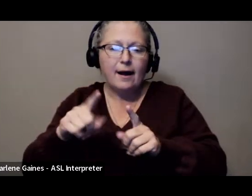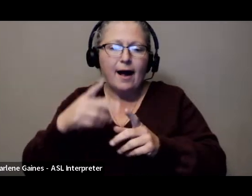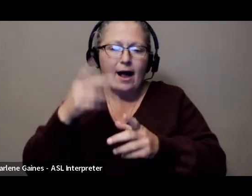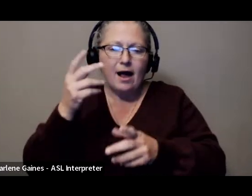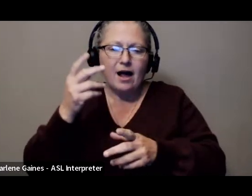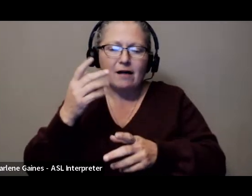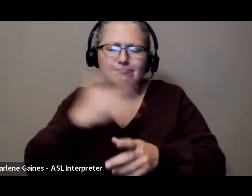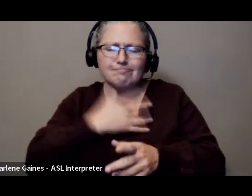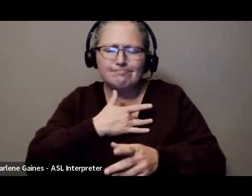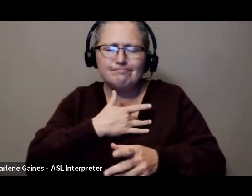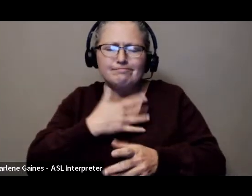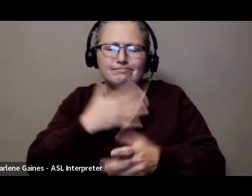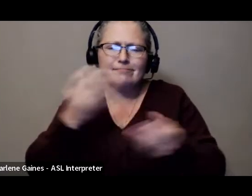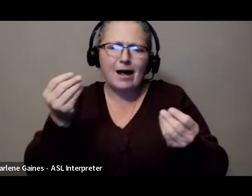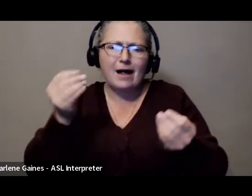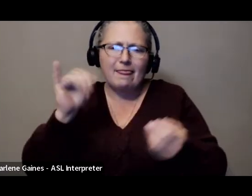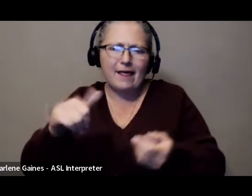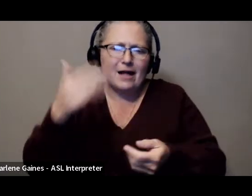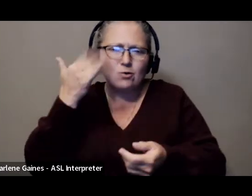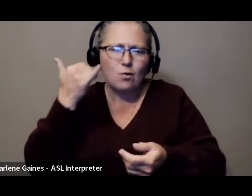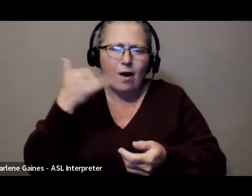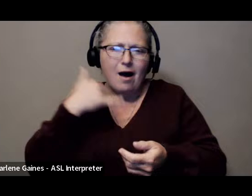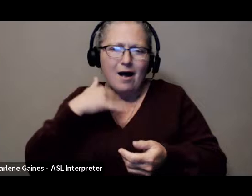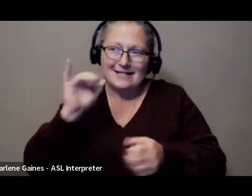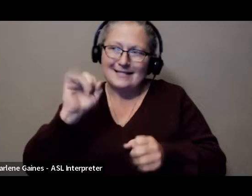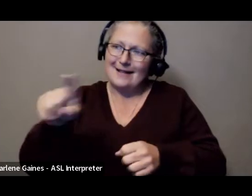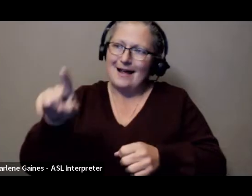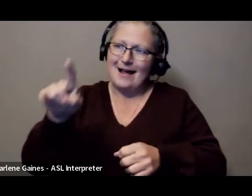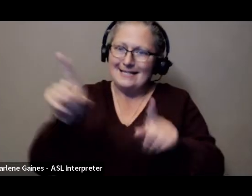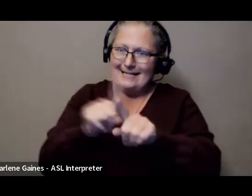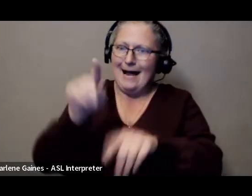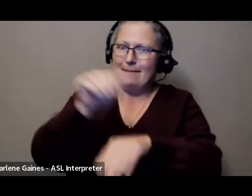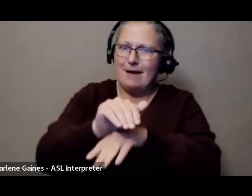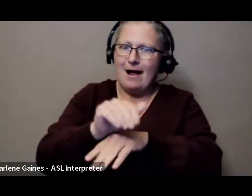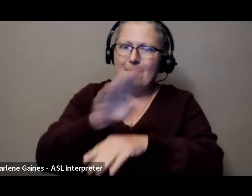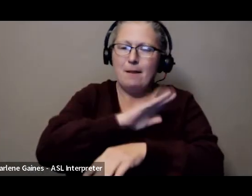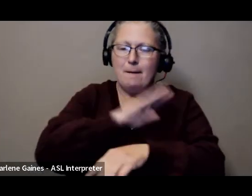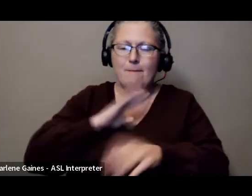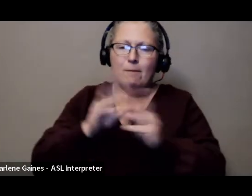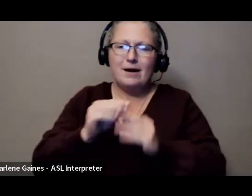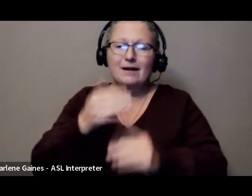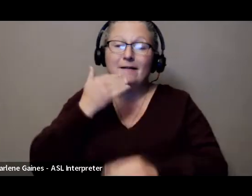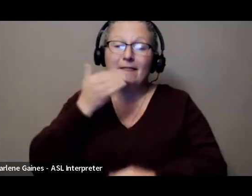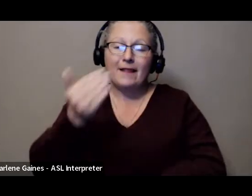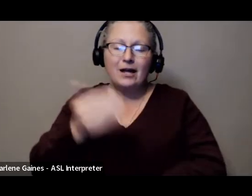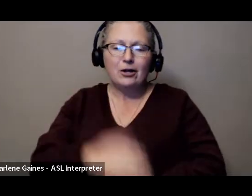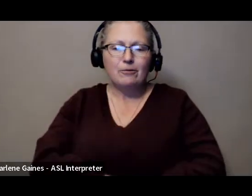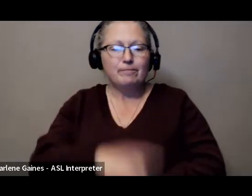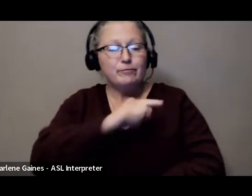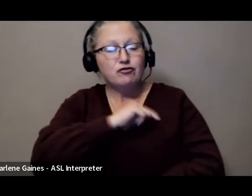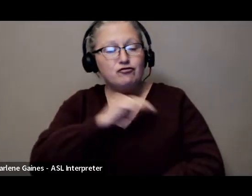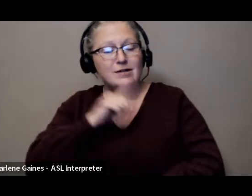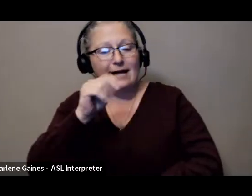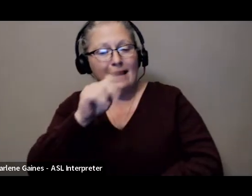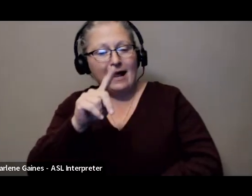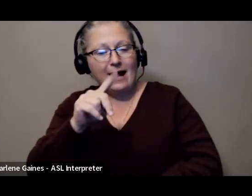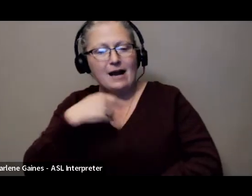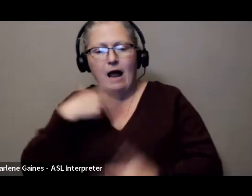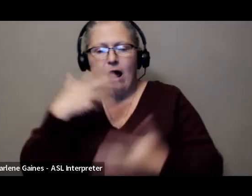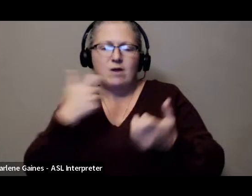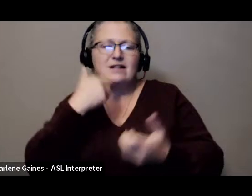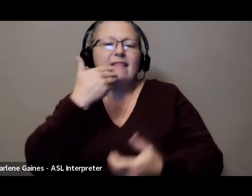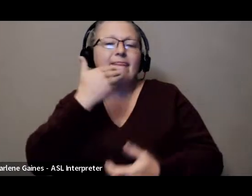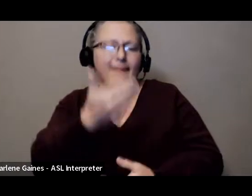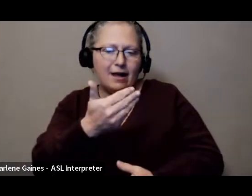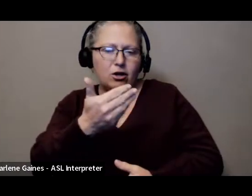is heartfelt, and that's why it was sent the same night as the board meeting. Yeah, thank you. Trustee Land. So I just want to say